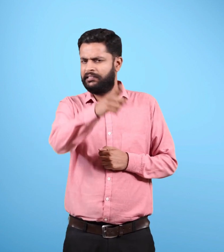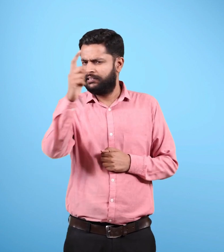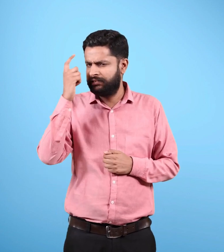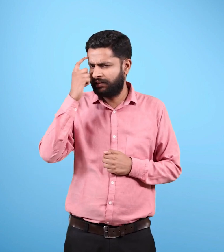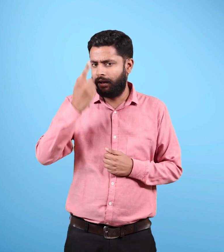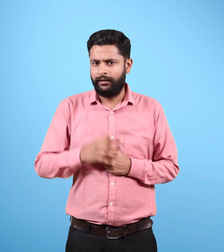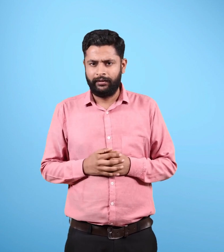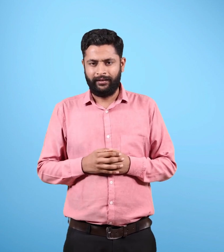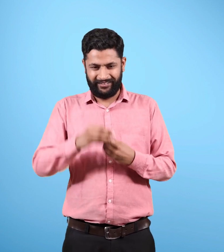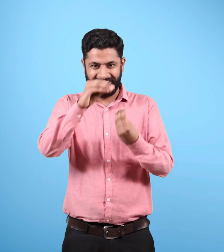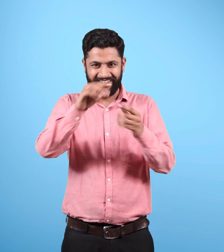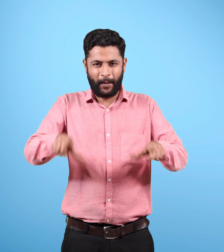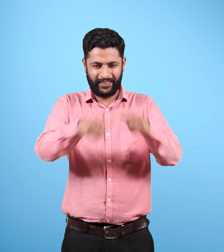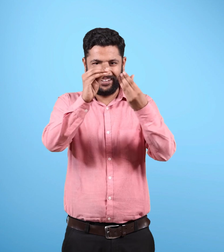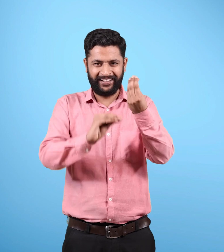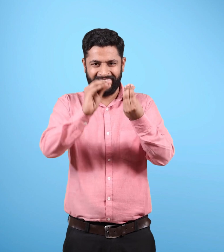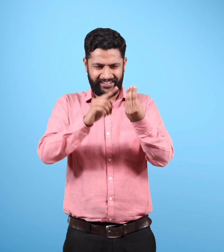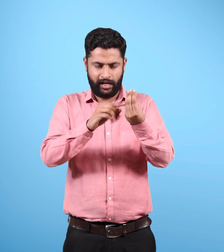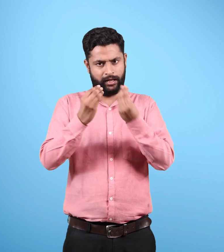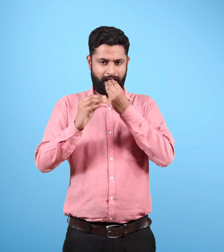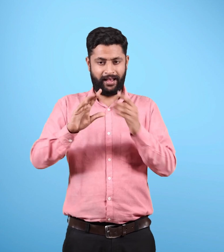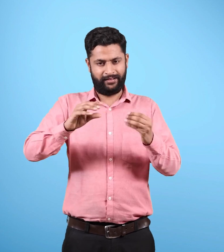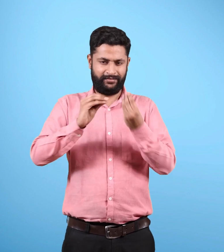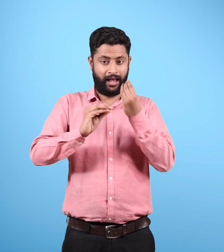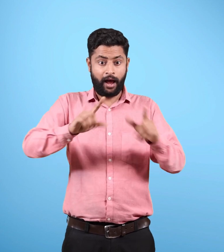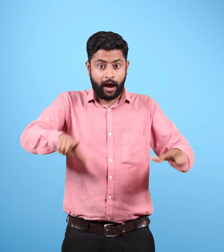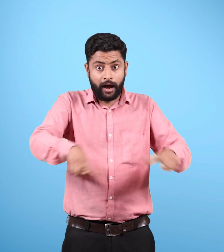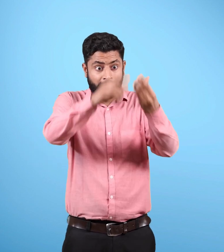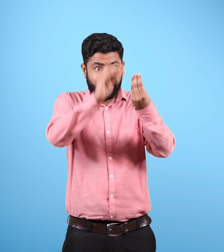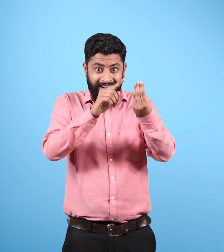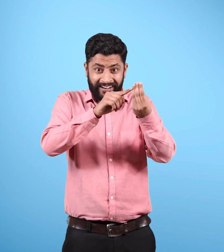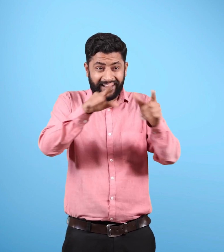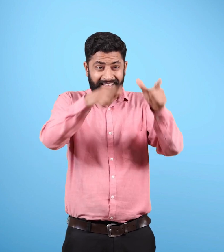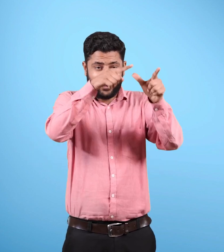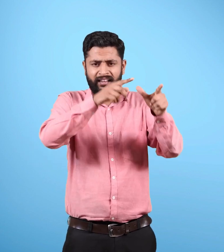Can you think of the different parts of a banana plant that are used as food?